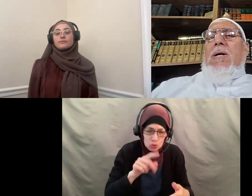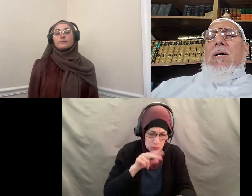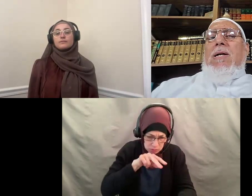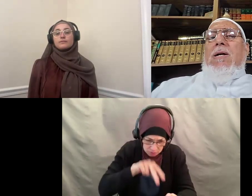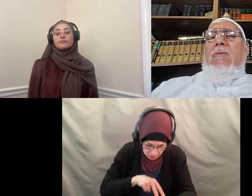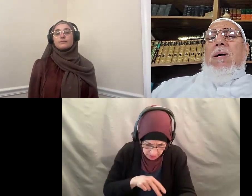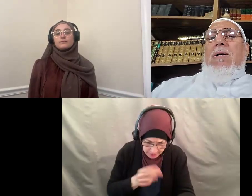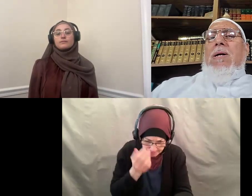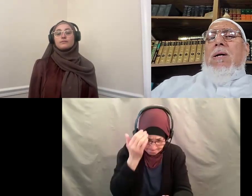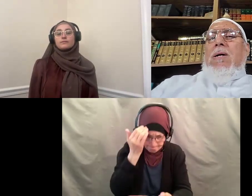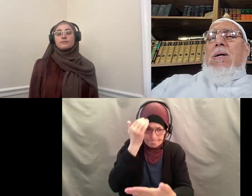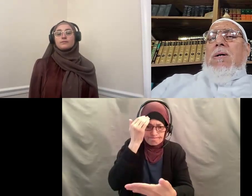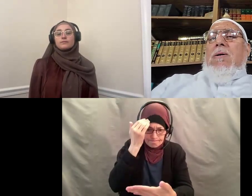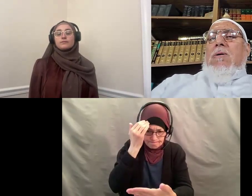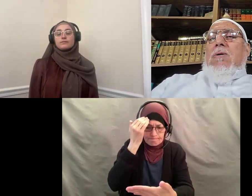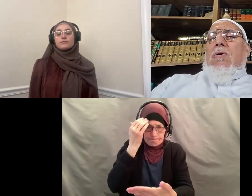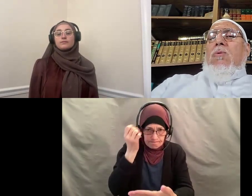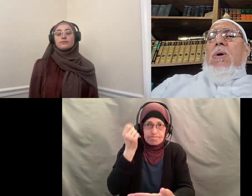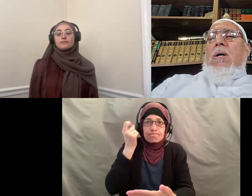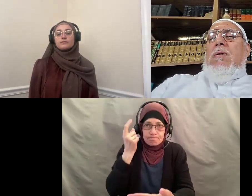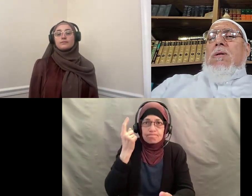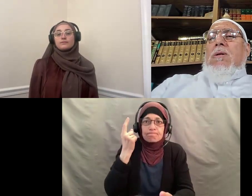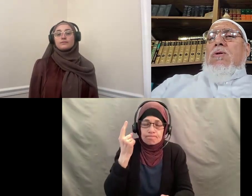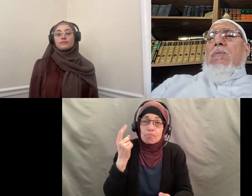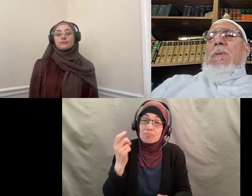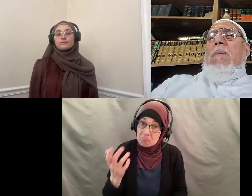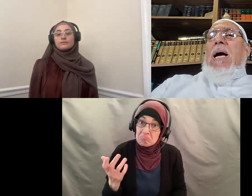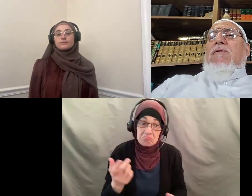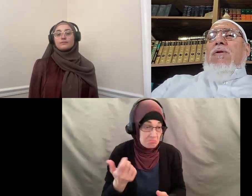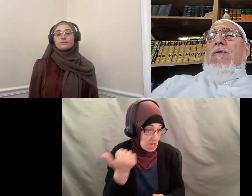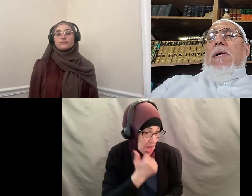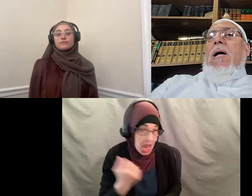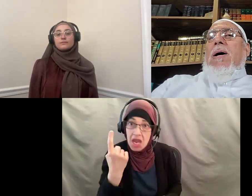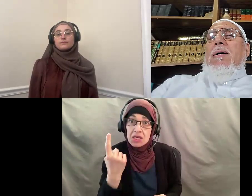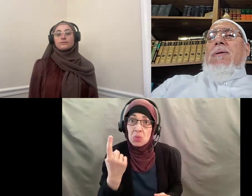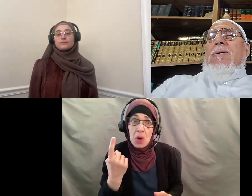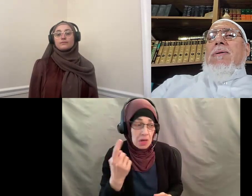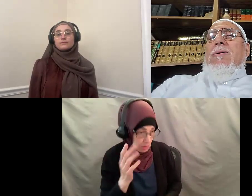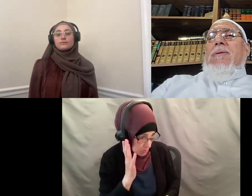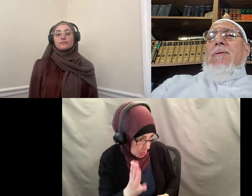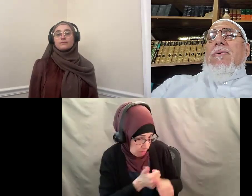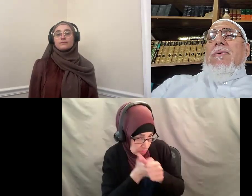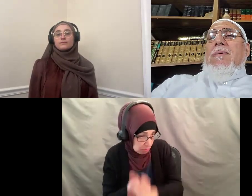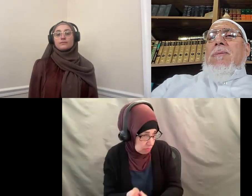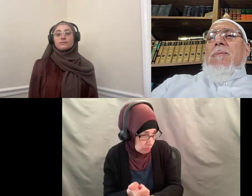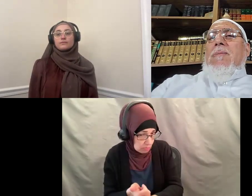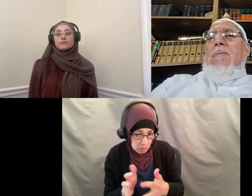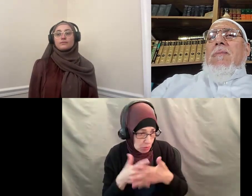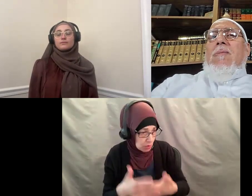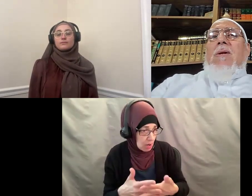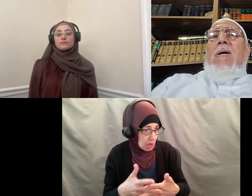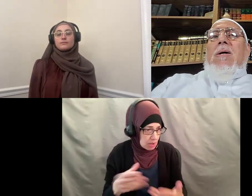Is there anyone who wants to be mindful of Allah?